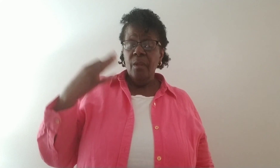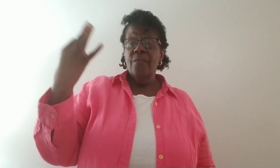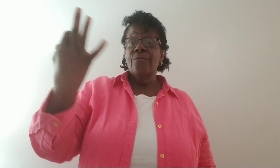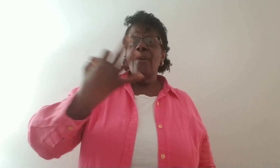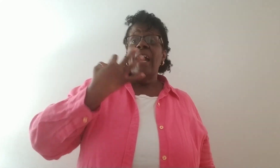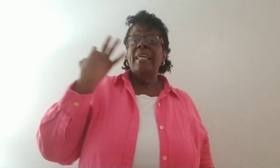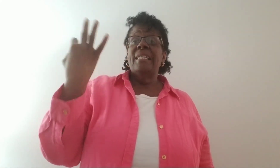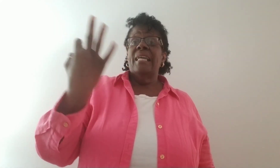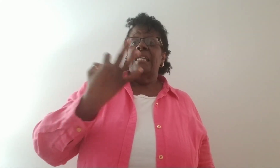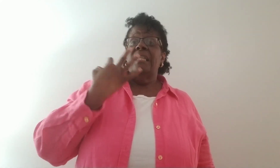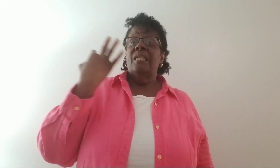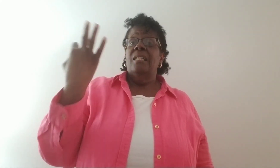Friday.